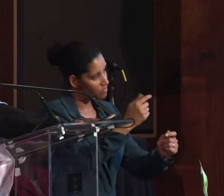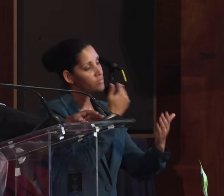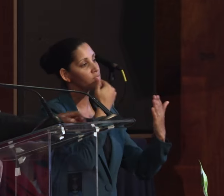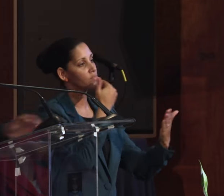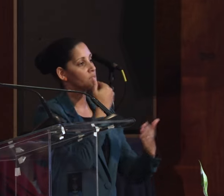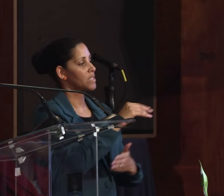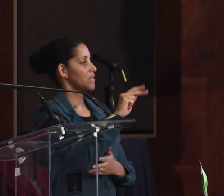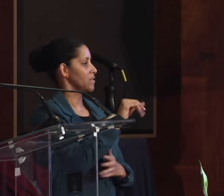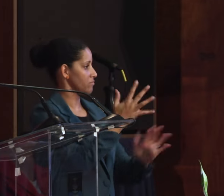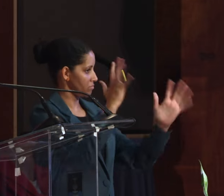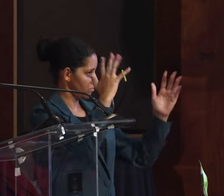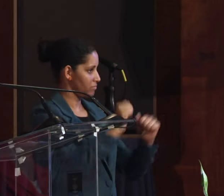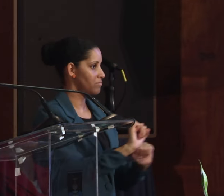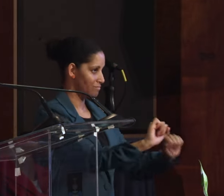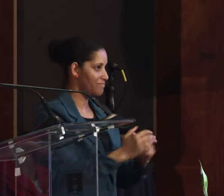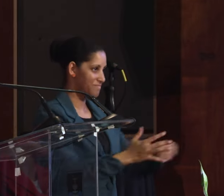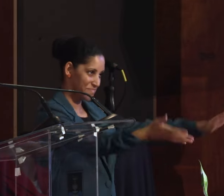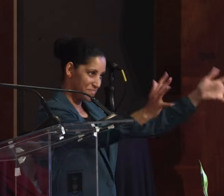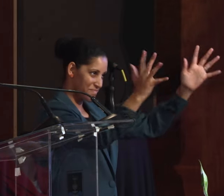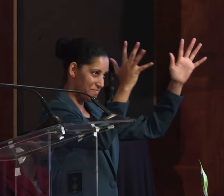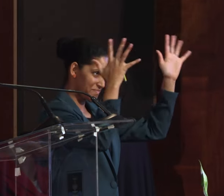for her poem of praise.